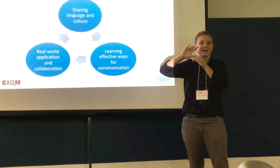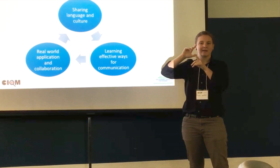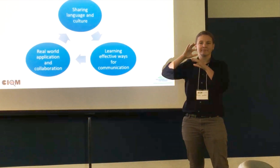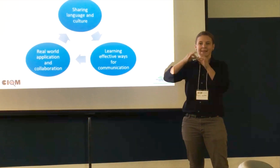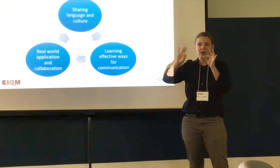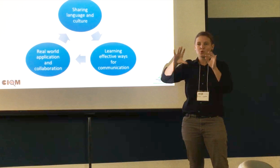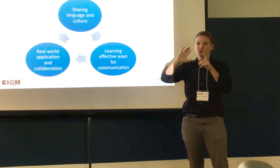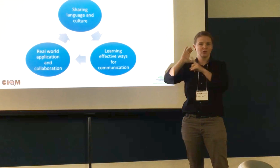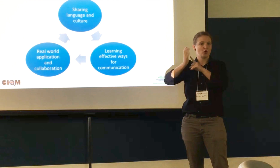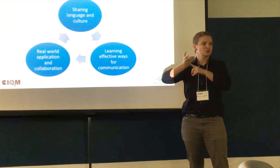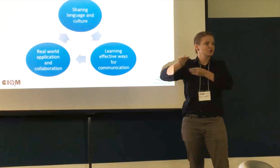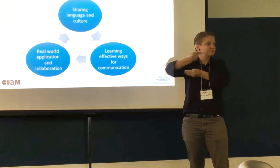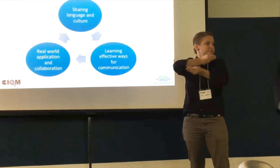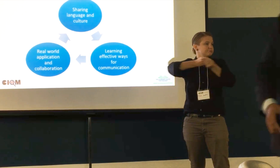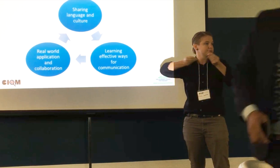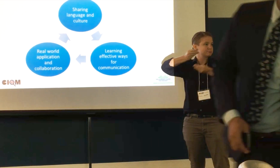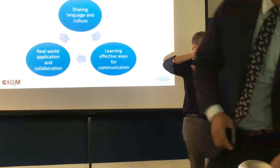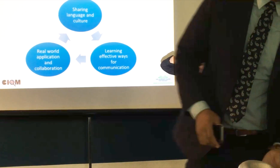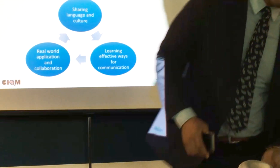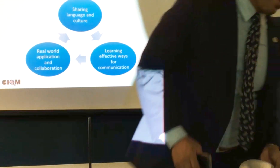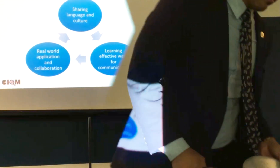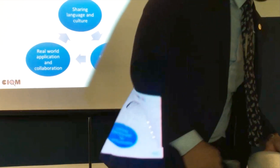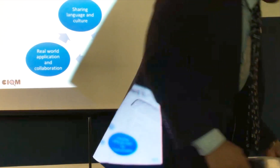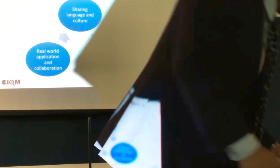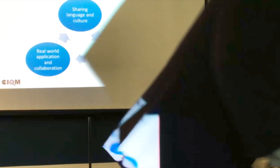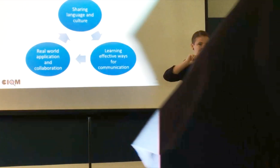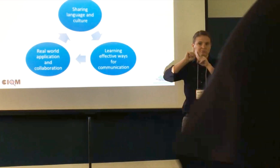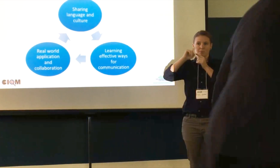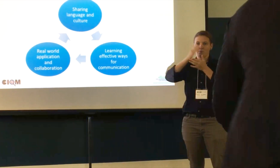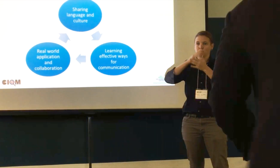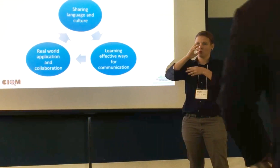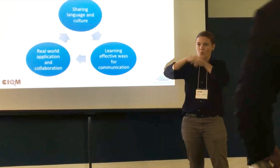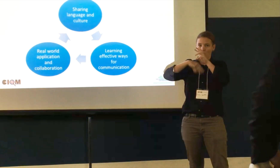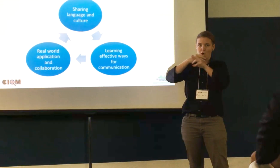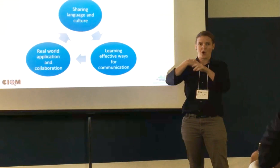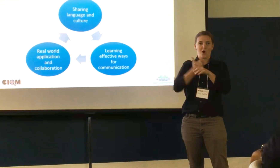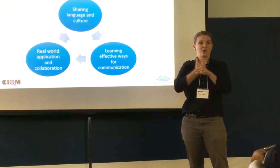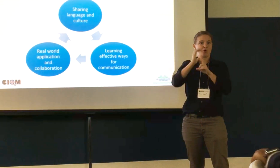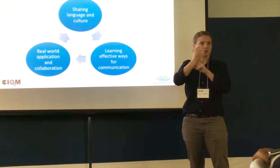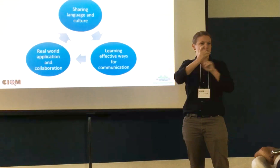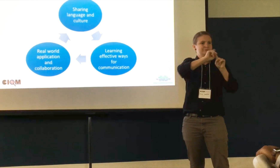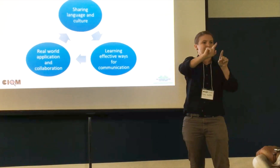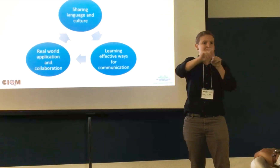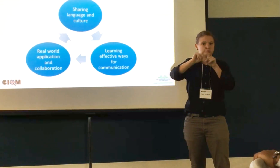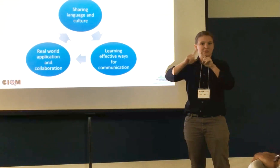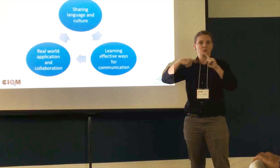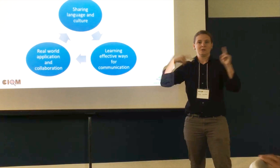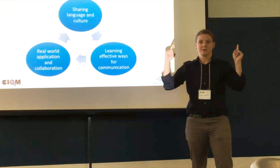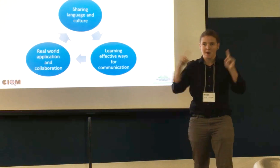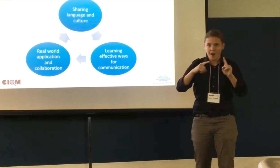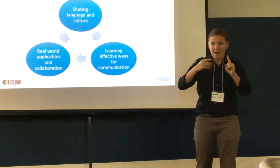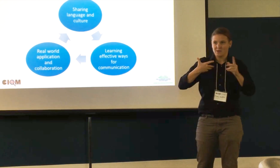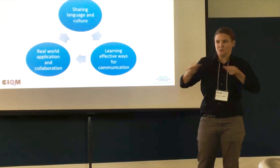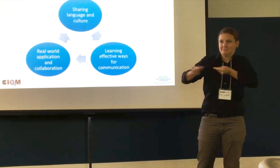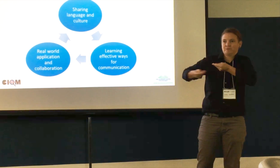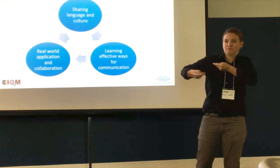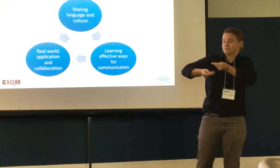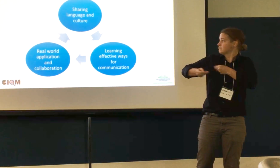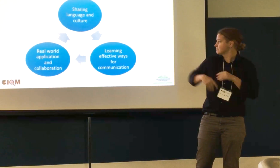in this collaboration between Gallaudet, Howard, Harvard. Sharing language and culture in the world. We come